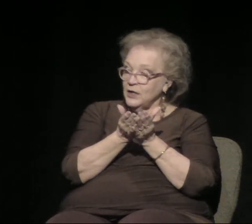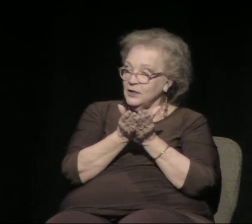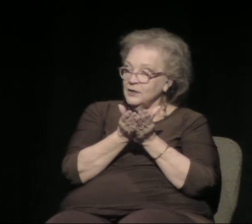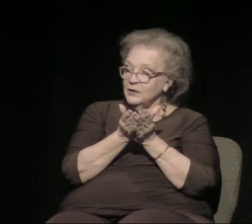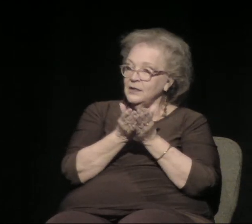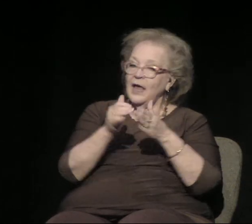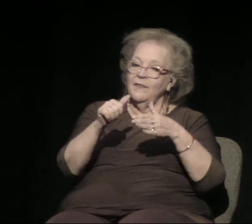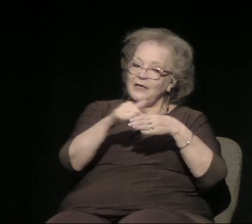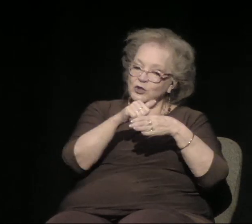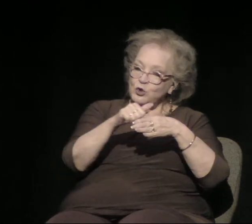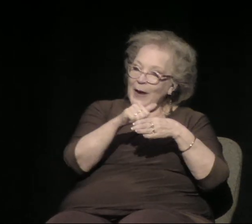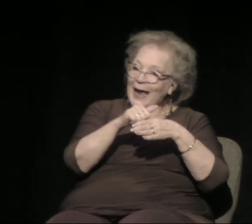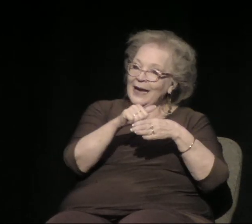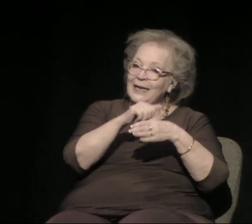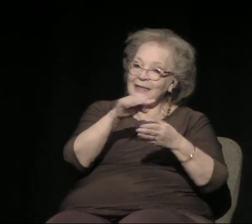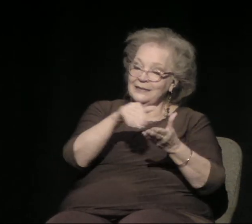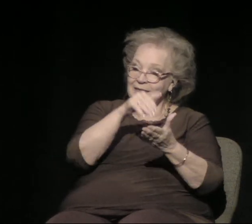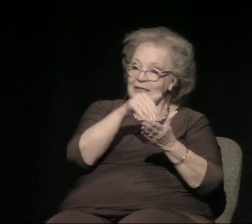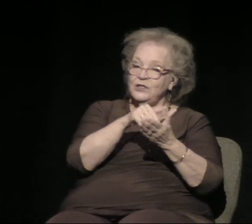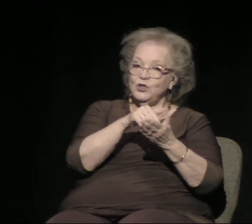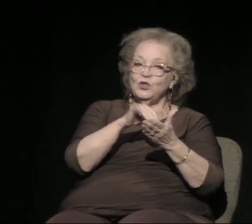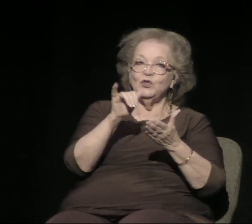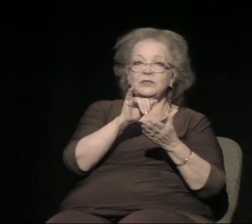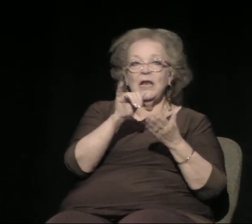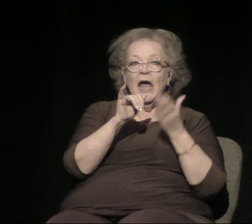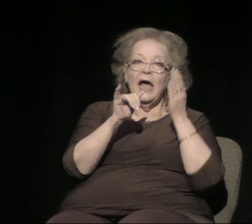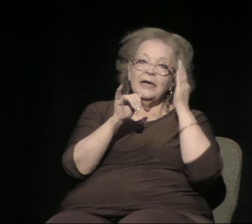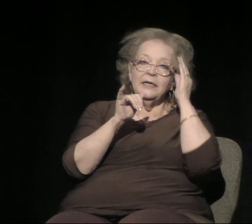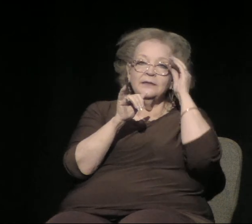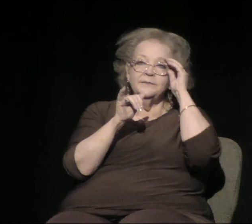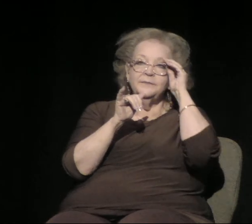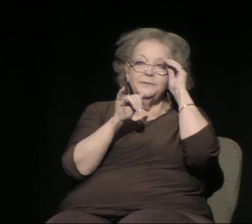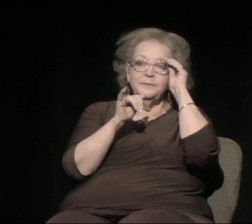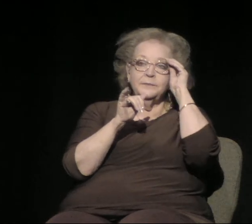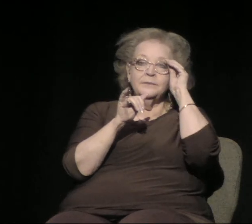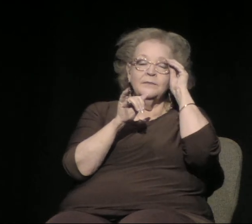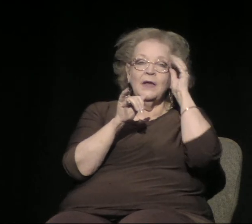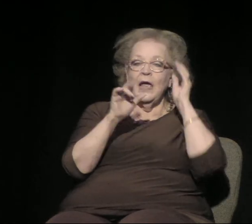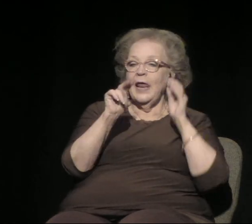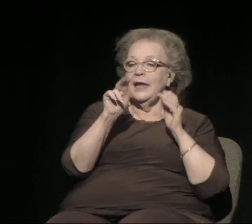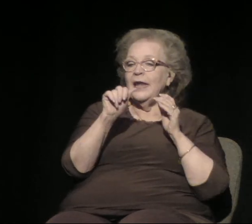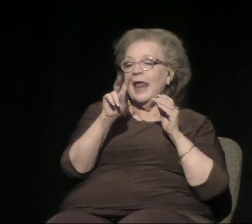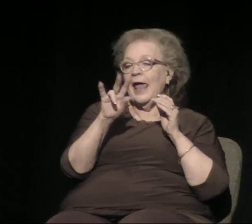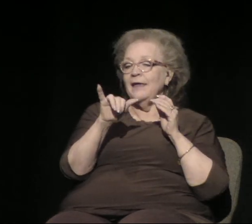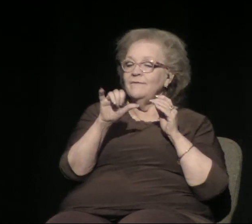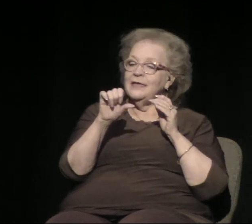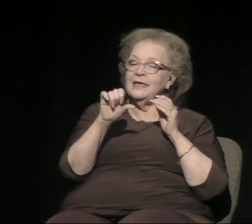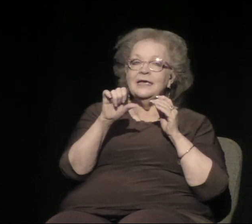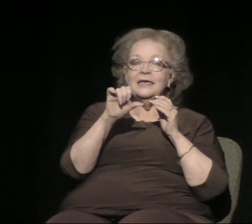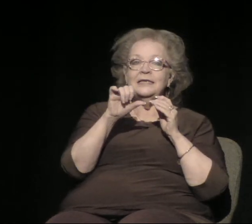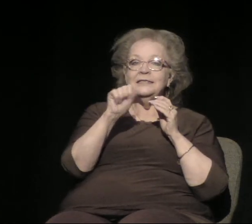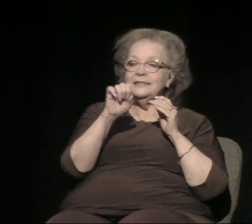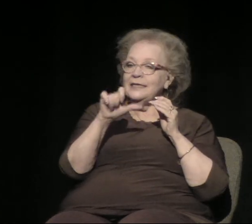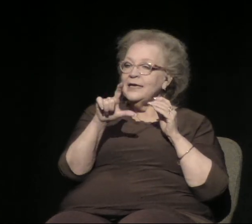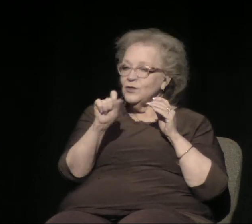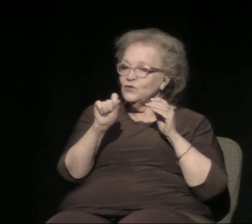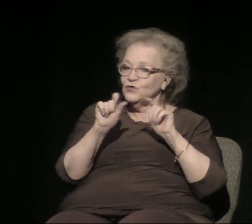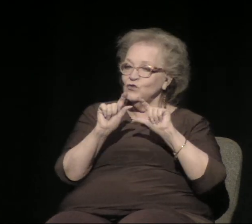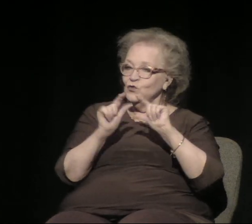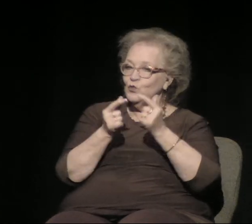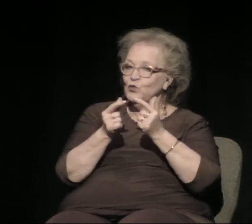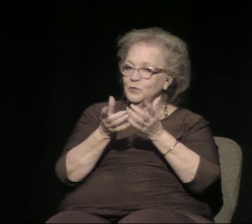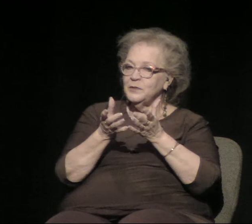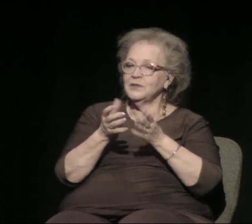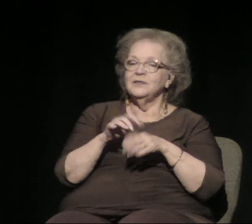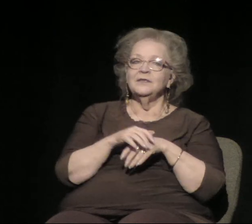have our training center. And the training center is kind of like our Navy SEALs outfit. They're there to take you deep in the faith.